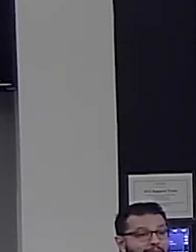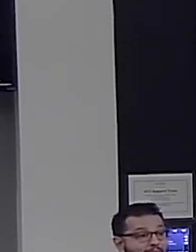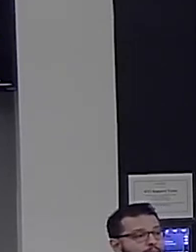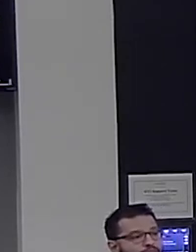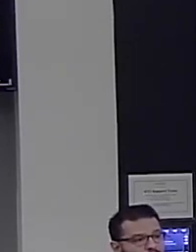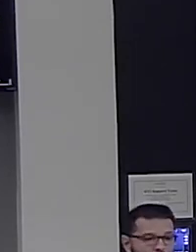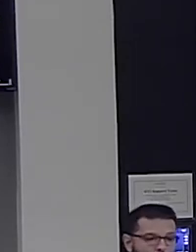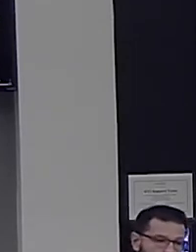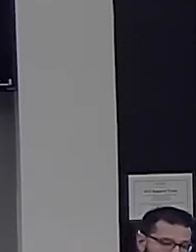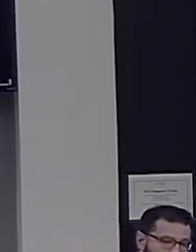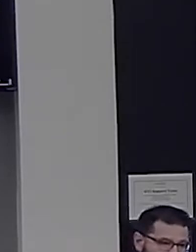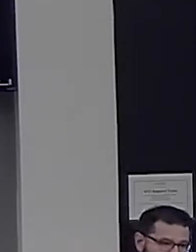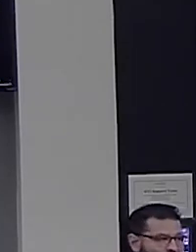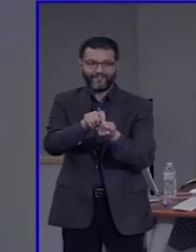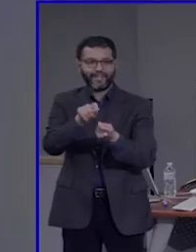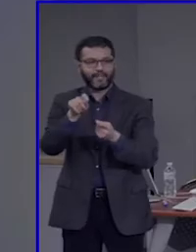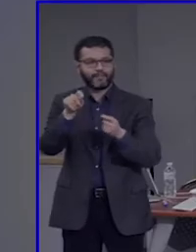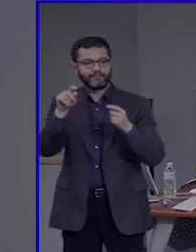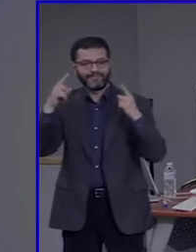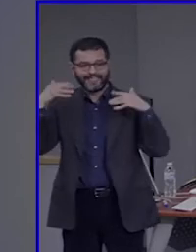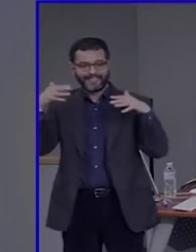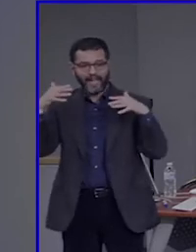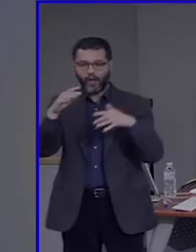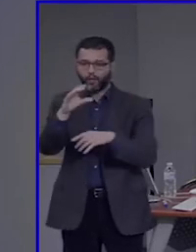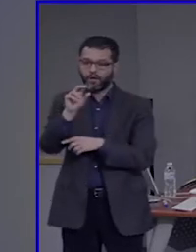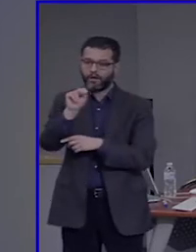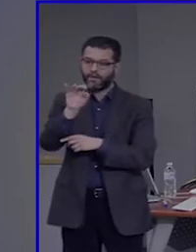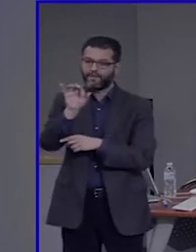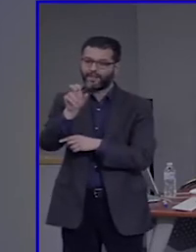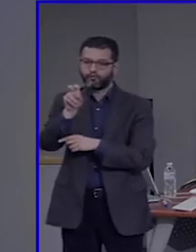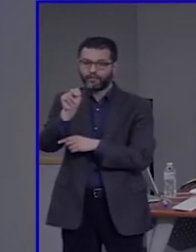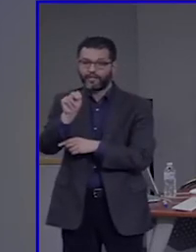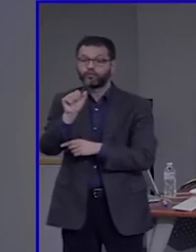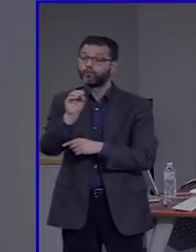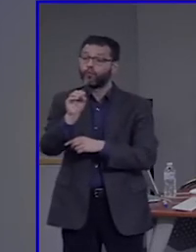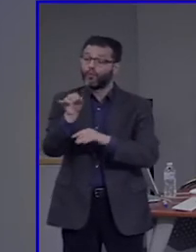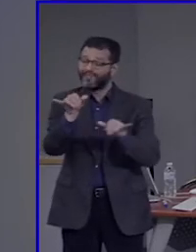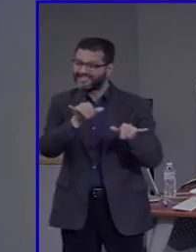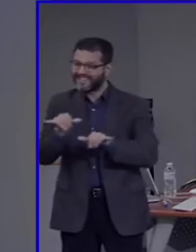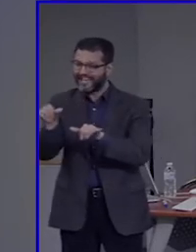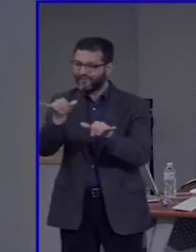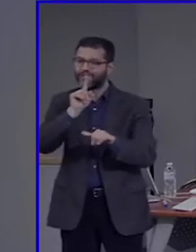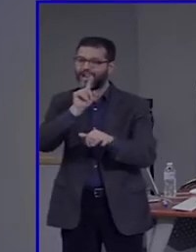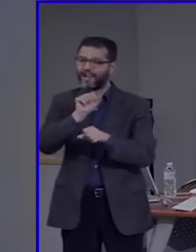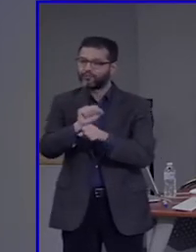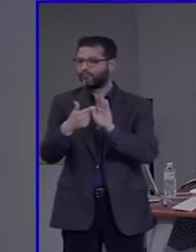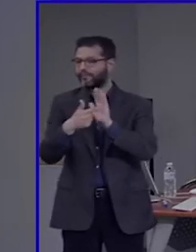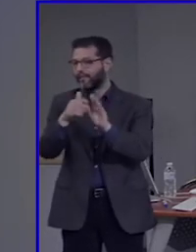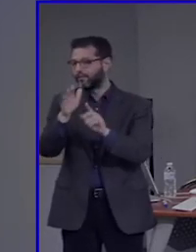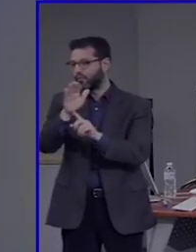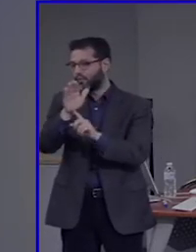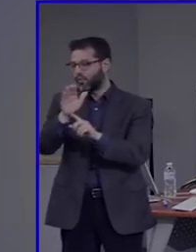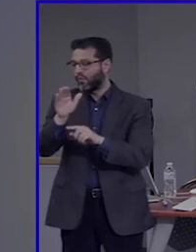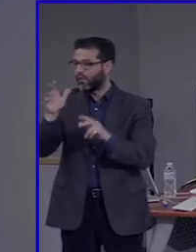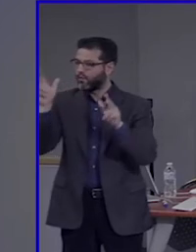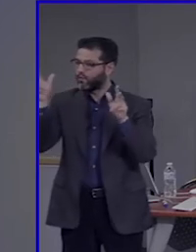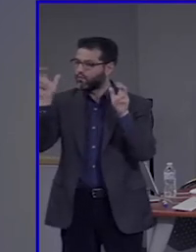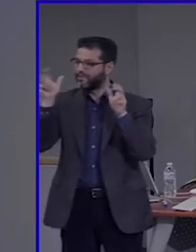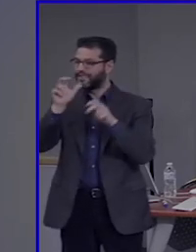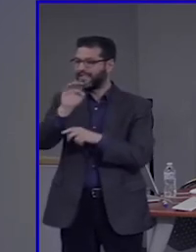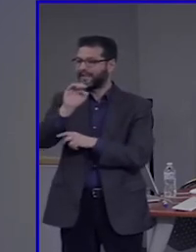of sounds so the standard is your acoustic really represents your acoustic map and if you have a really